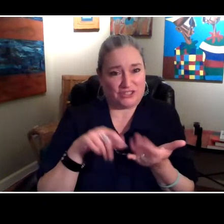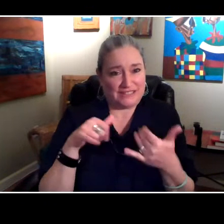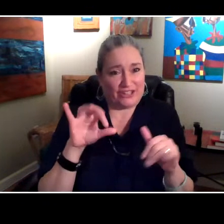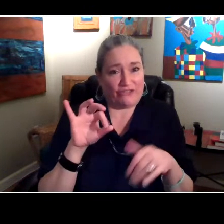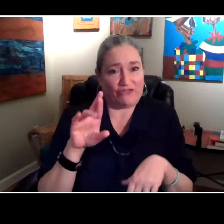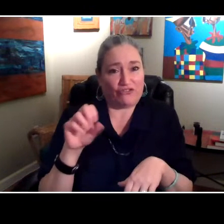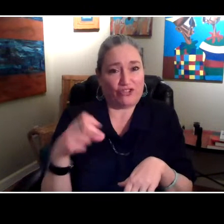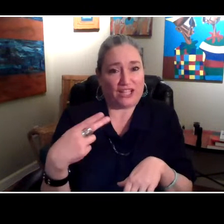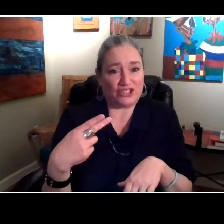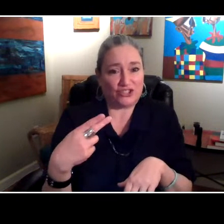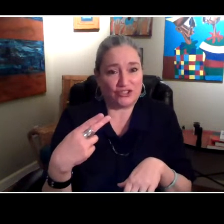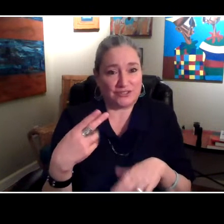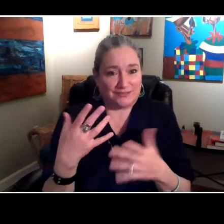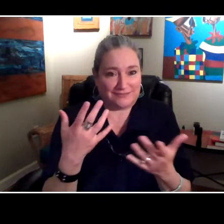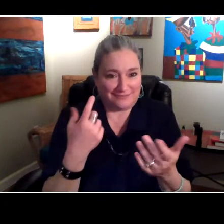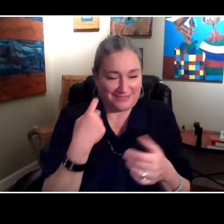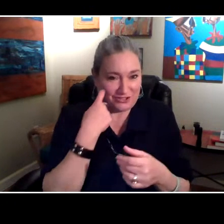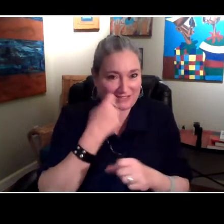information?